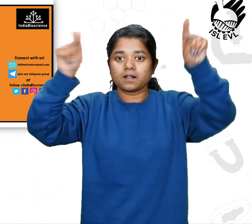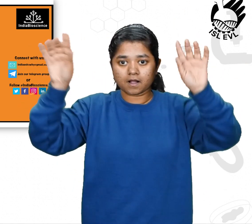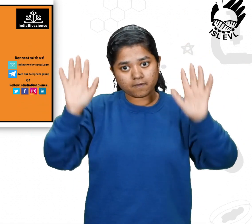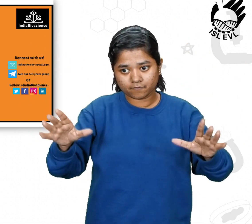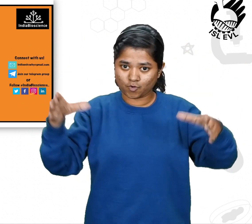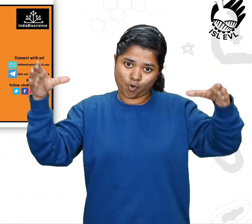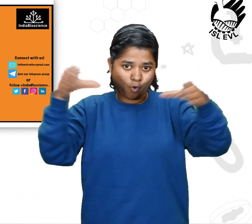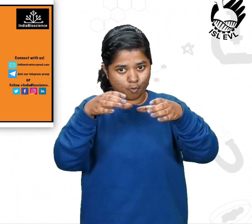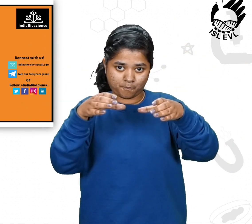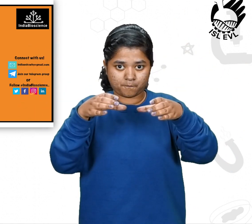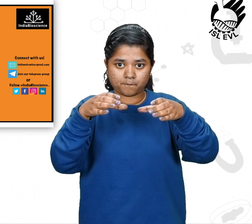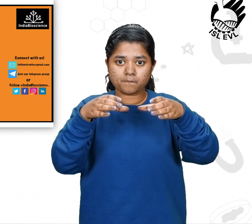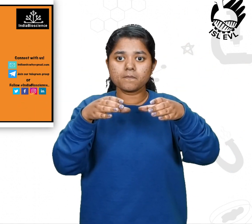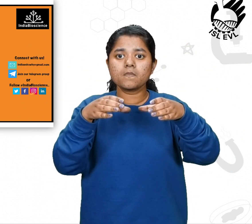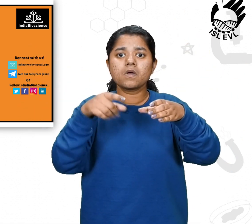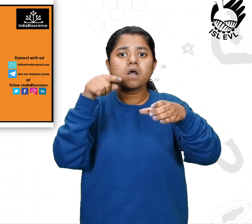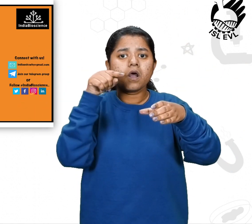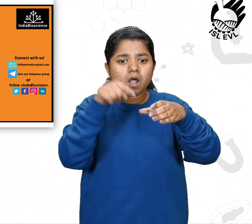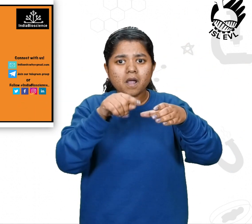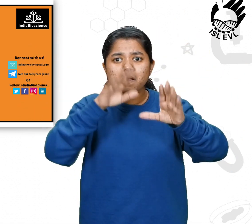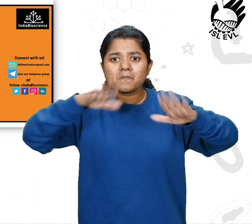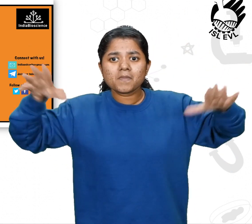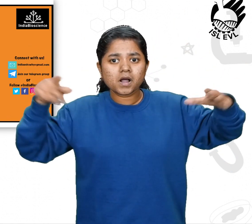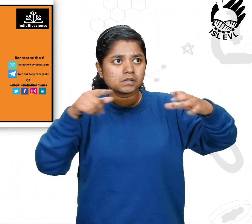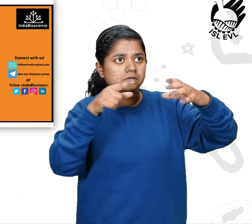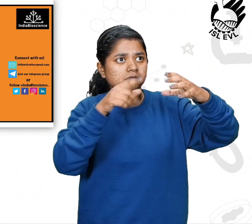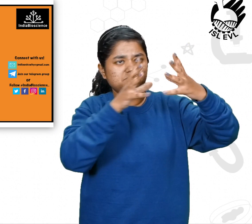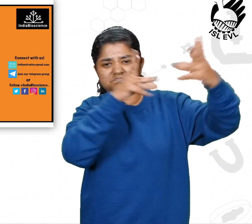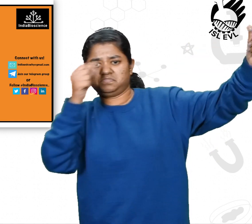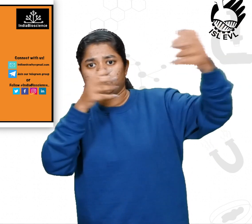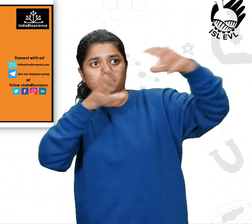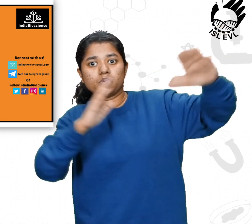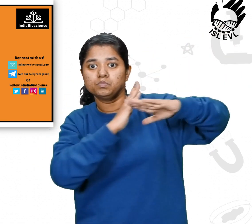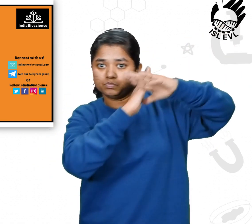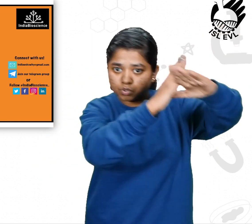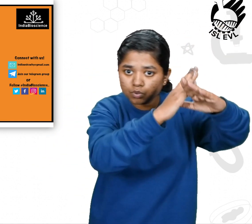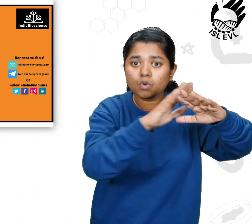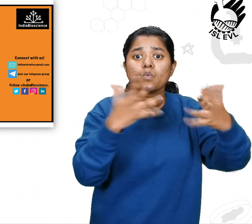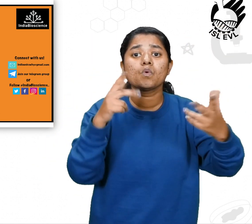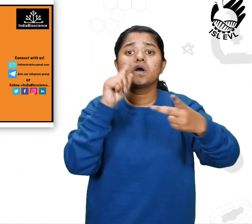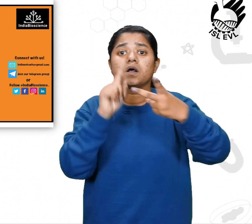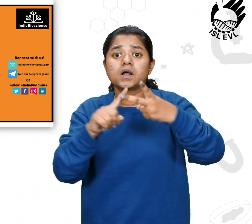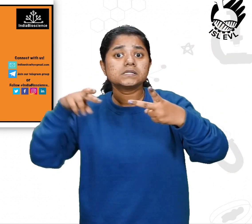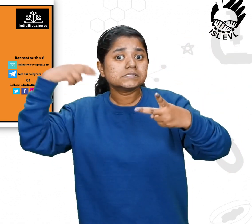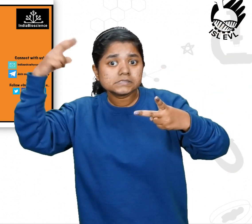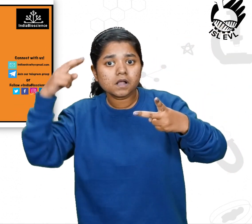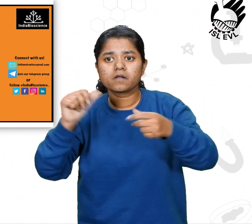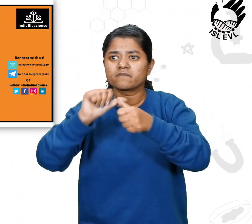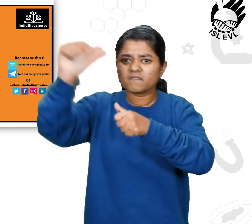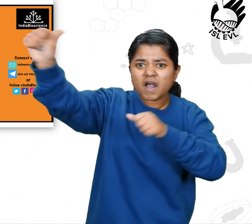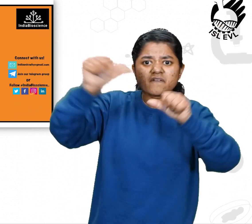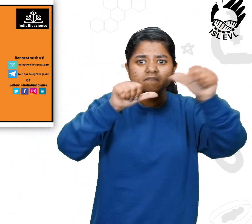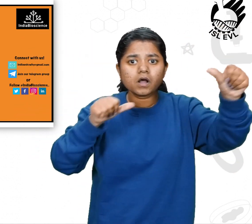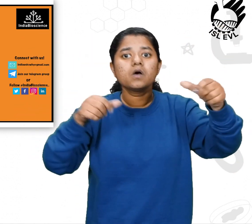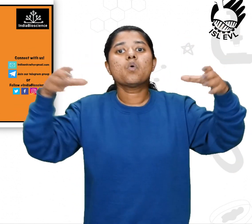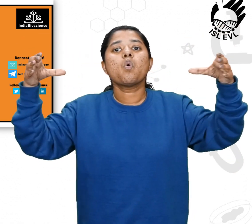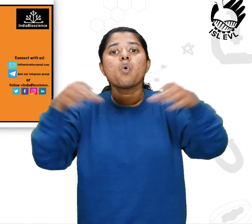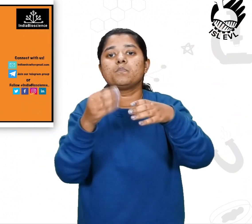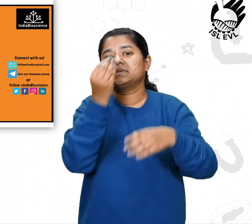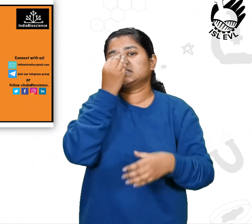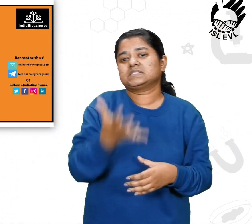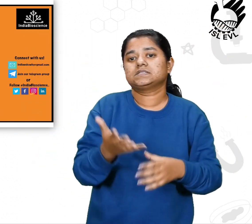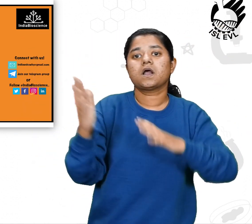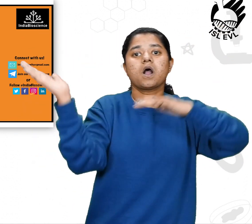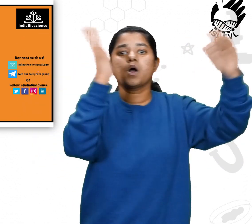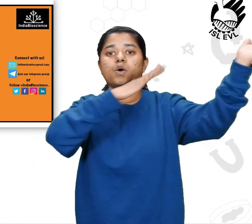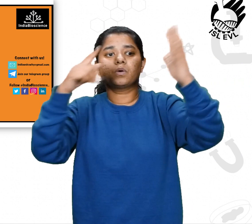themselves from predators, whereas others do so to make long distance flights easier. Theoretical ecologists, like